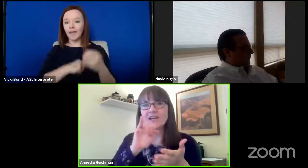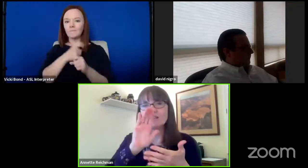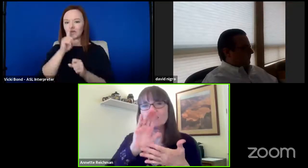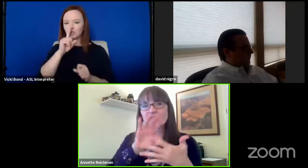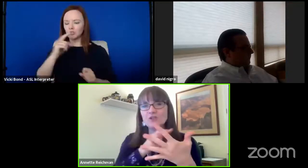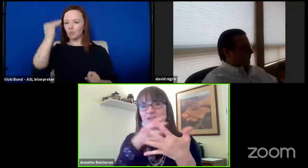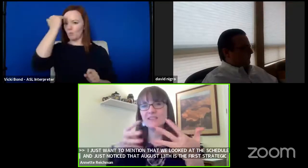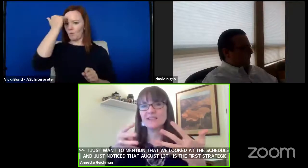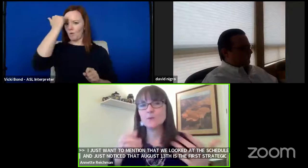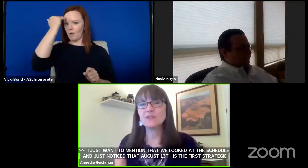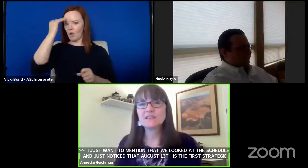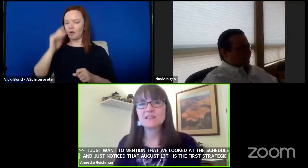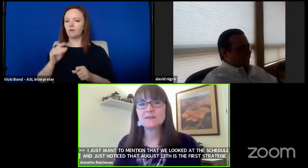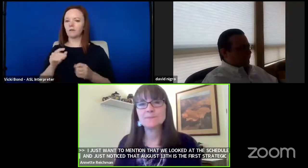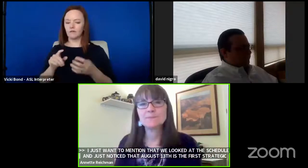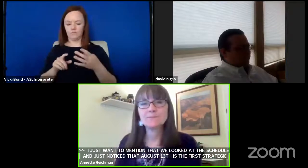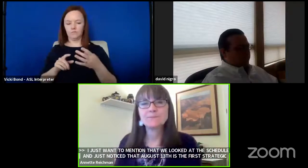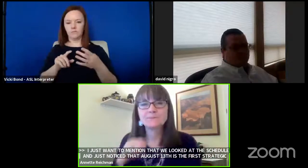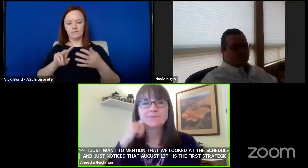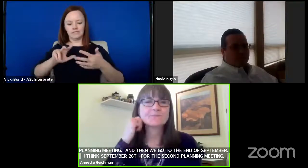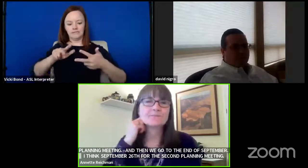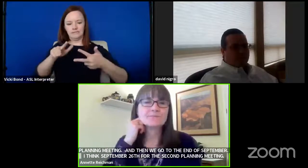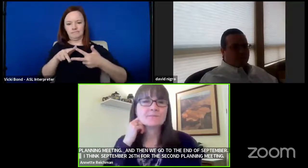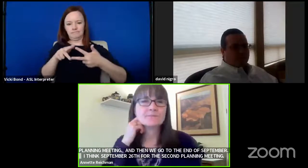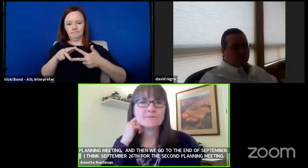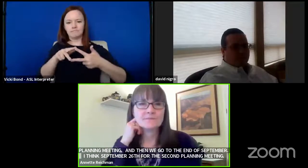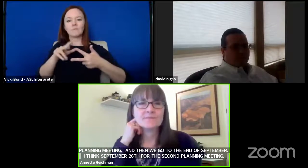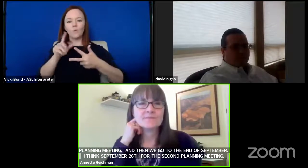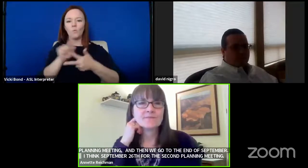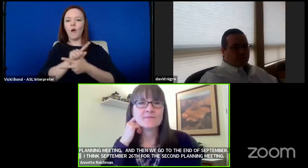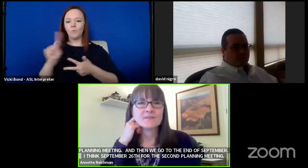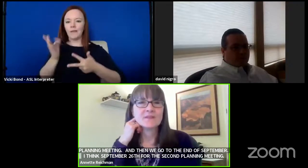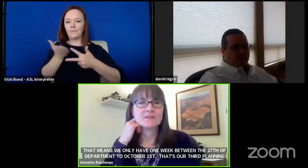note of that in your schedule.